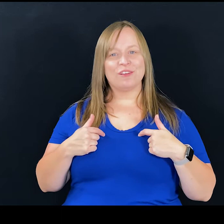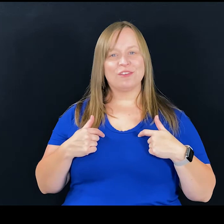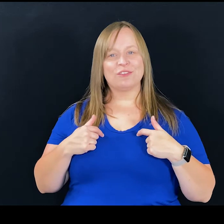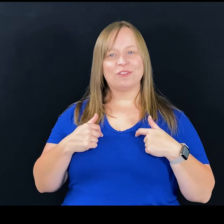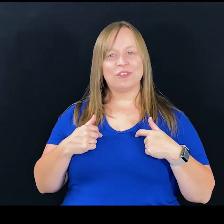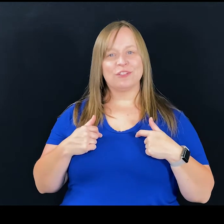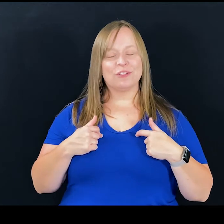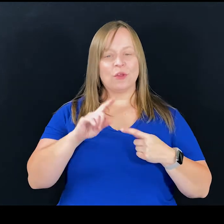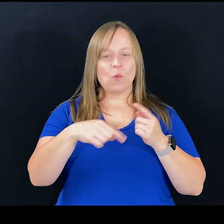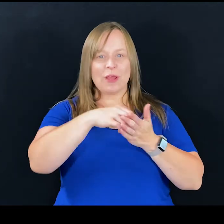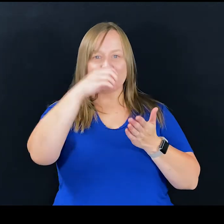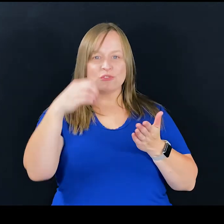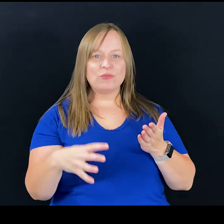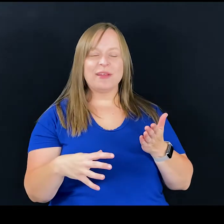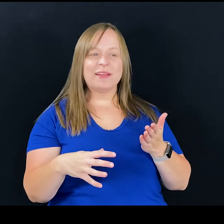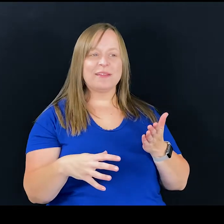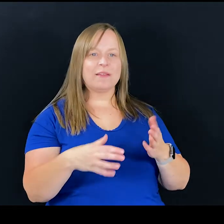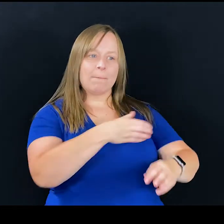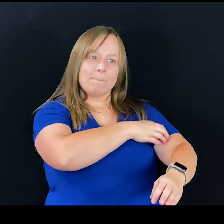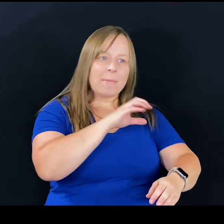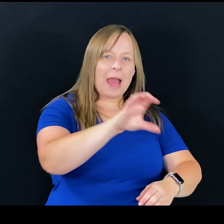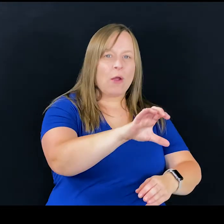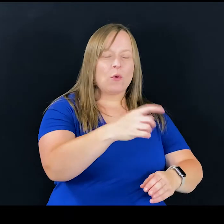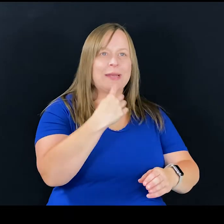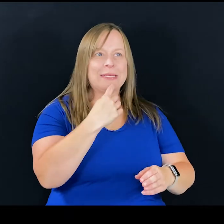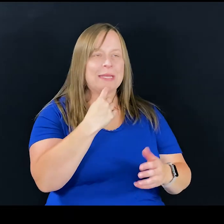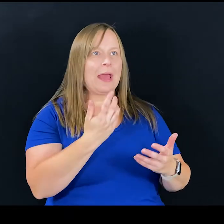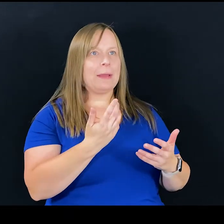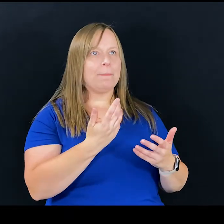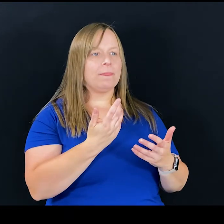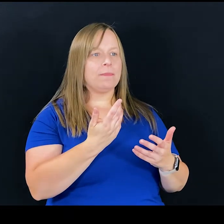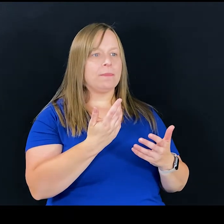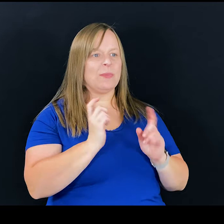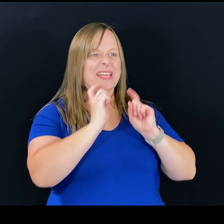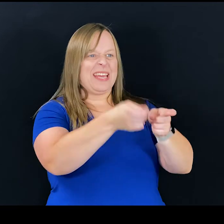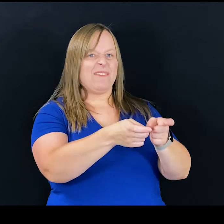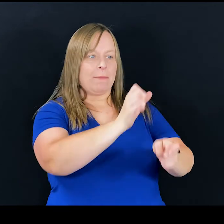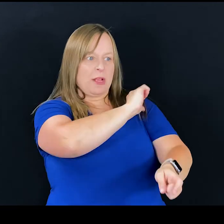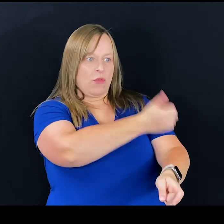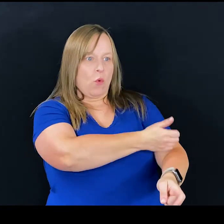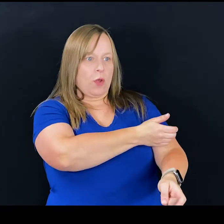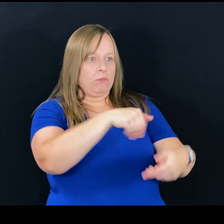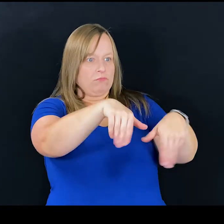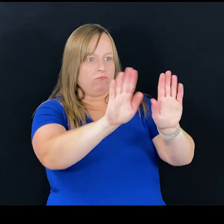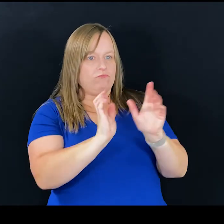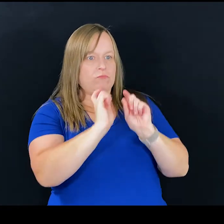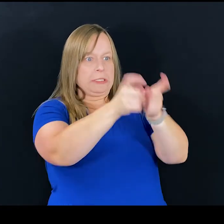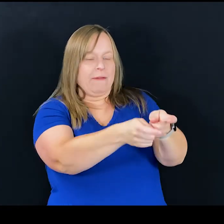charge. When students are empowered, and when I say empowered, I mean we give them the